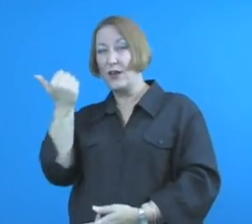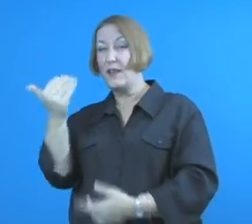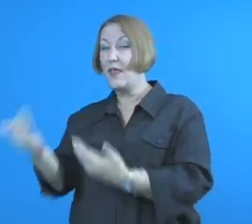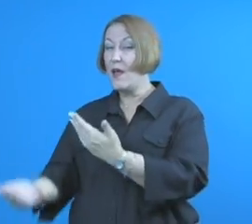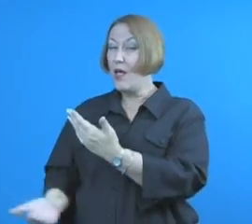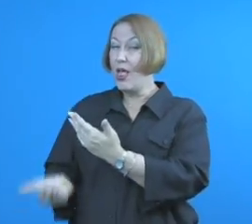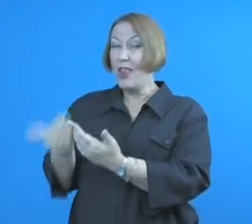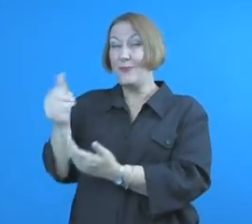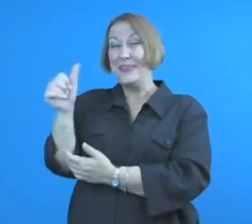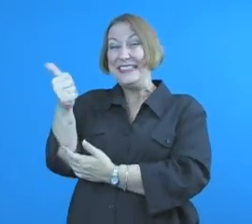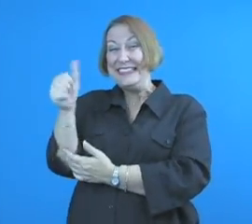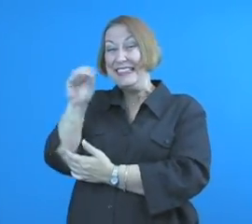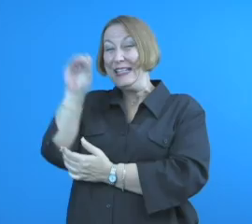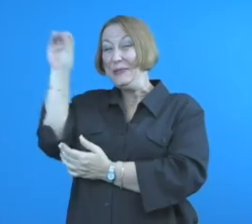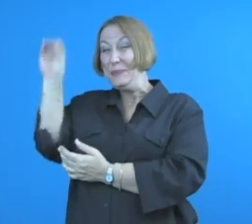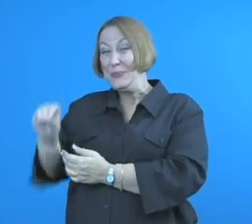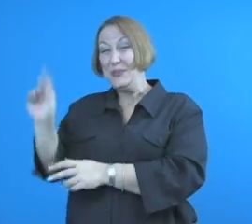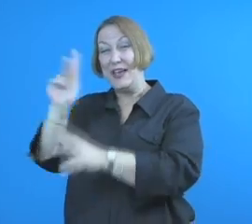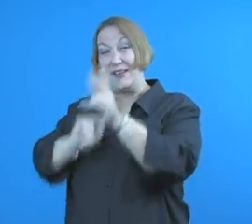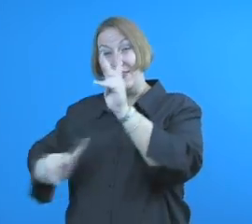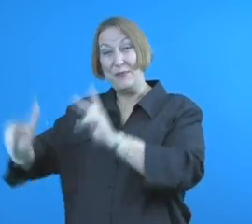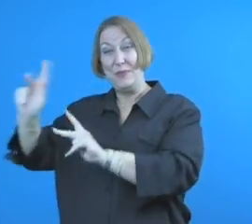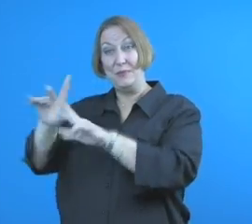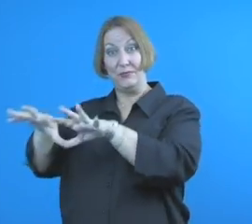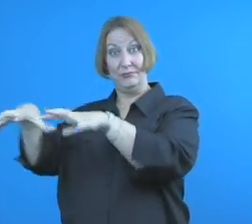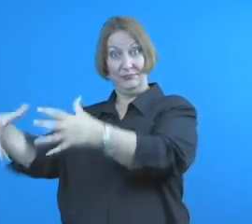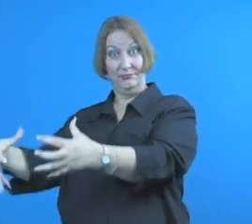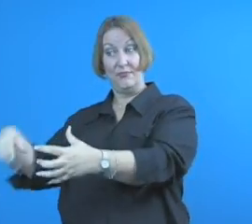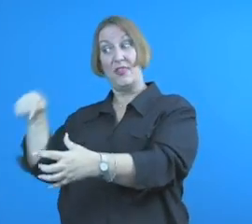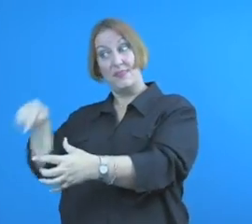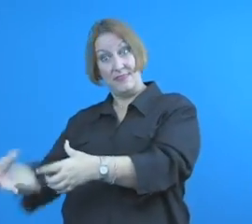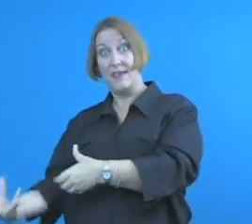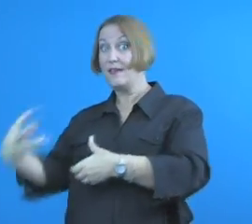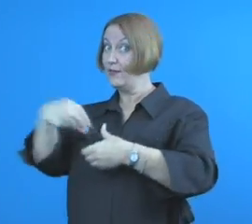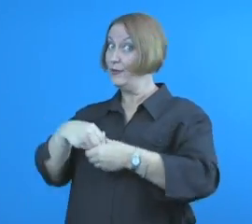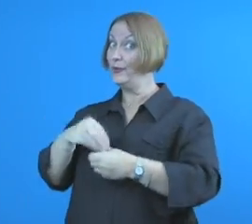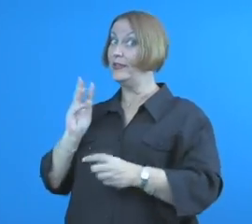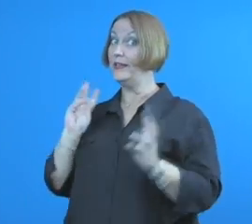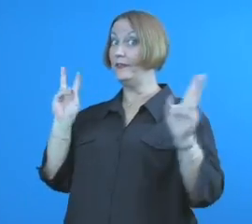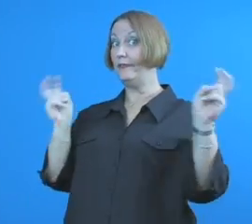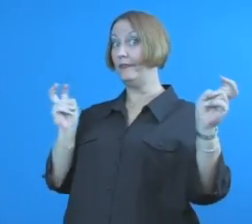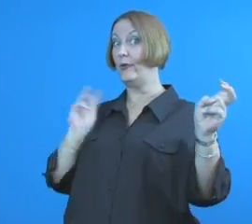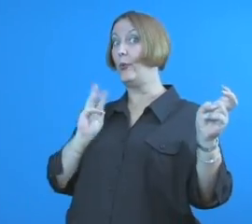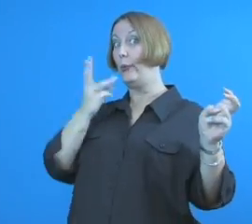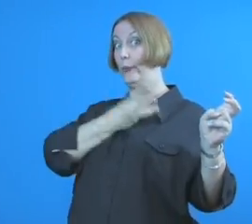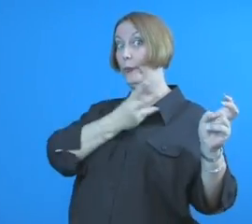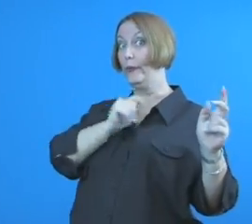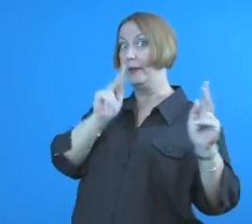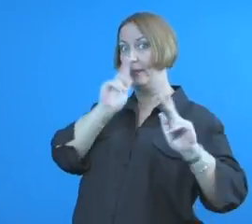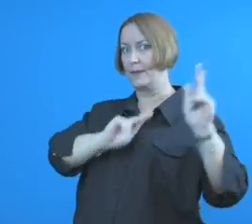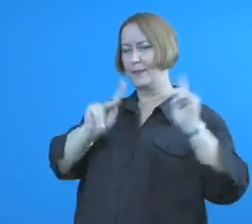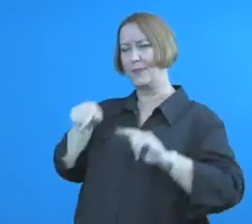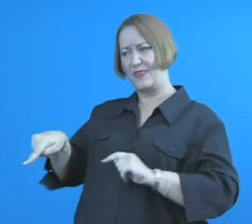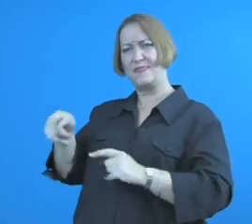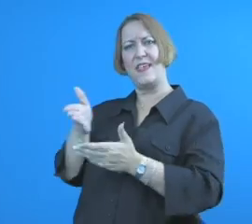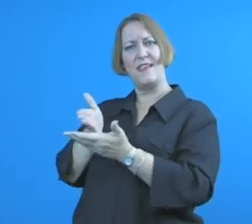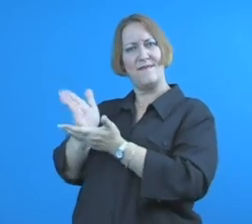information when it came to protecting and preserving our families and property. Why should someone who is deaf or hard of hearing be any different?